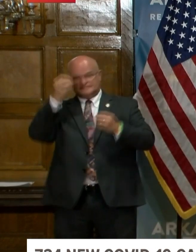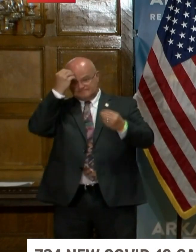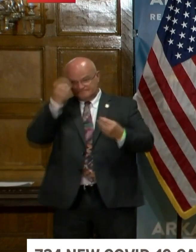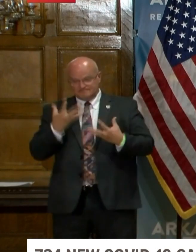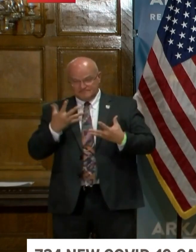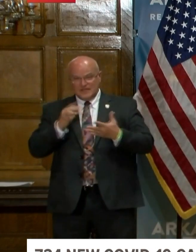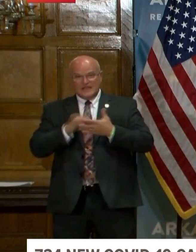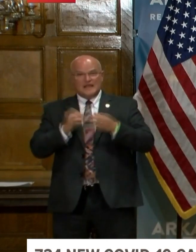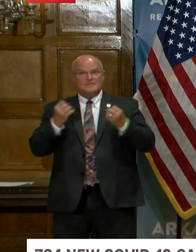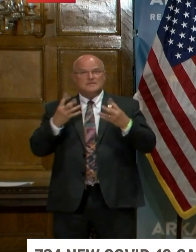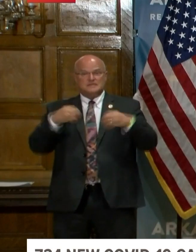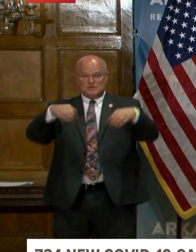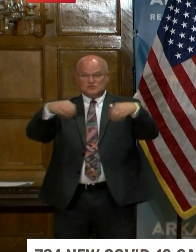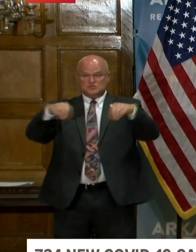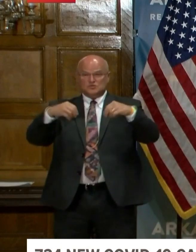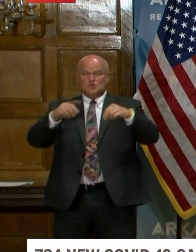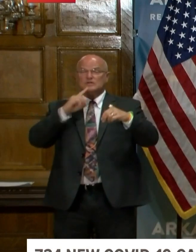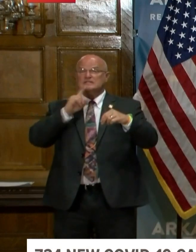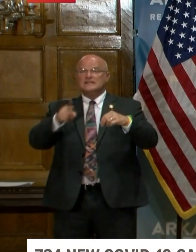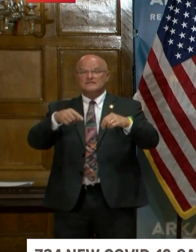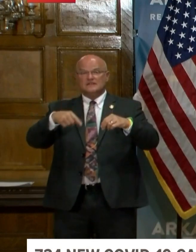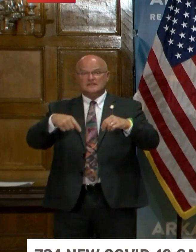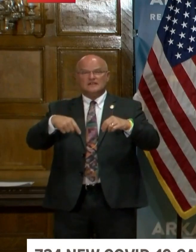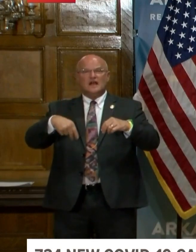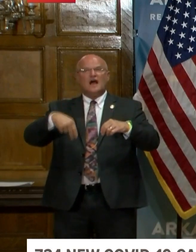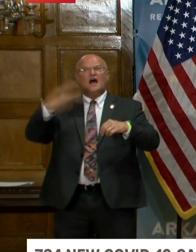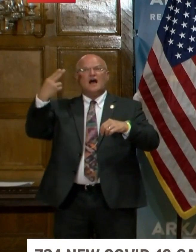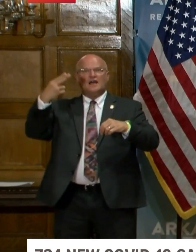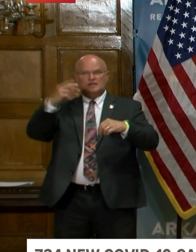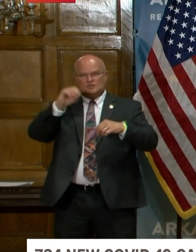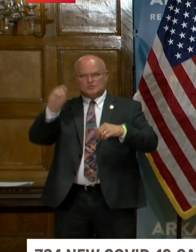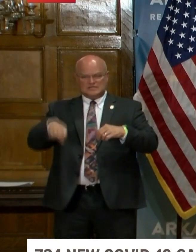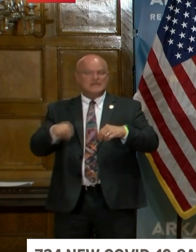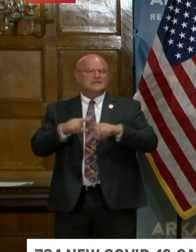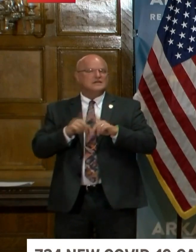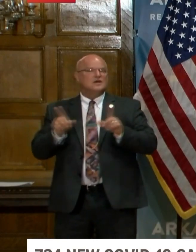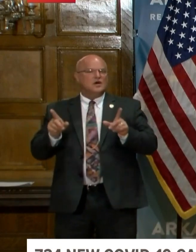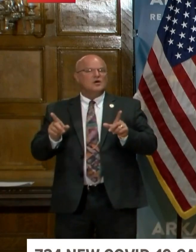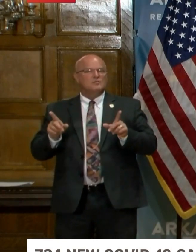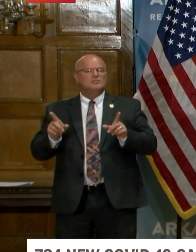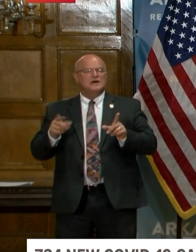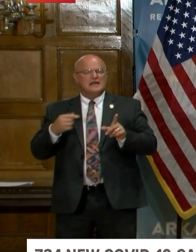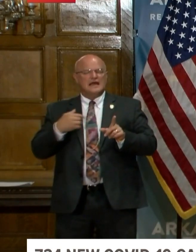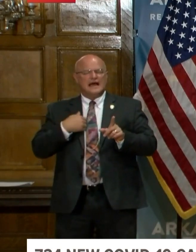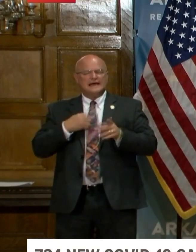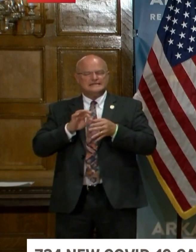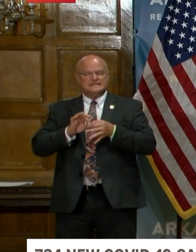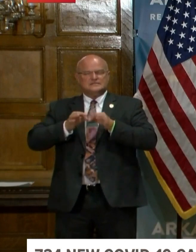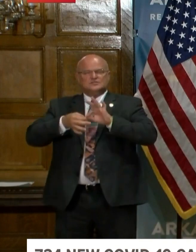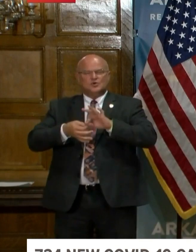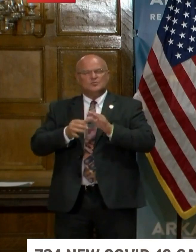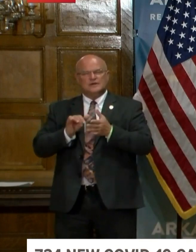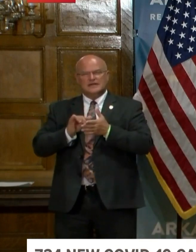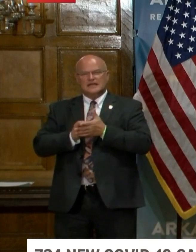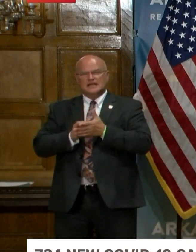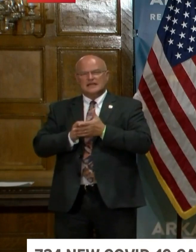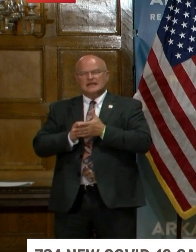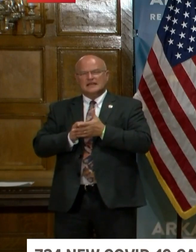reports that in a lot of stores it is even at a higher rate than that, but I just interpret it that